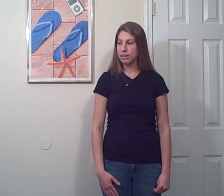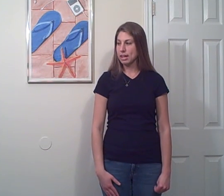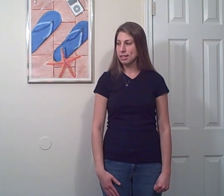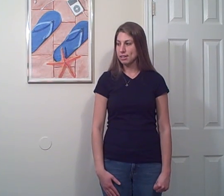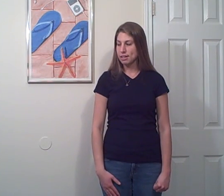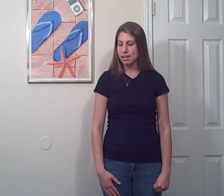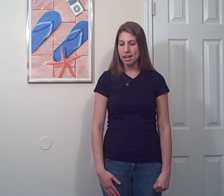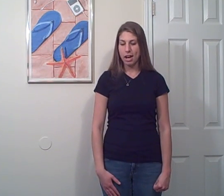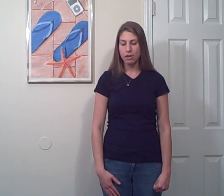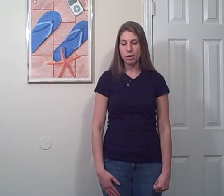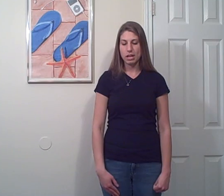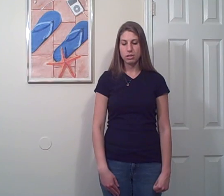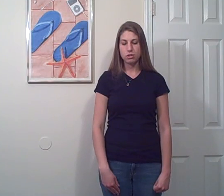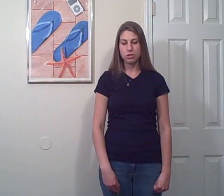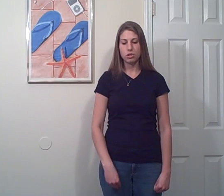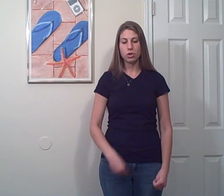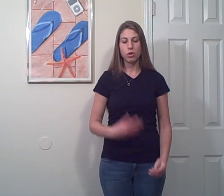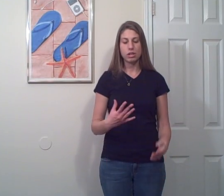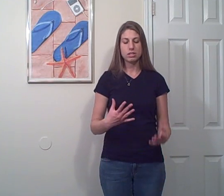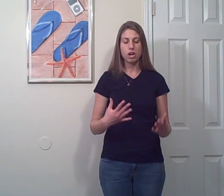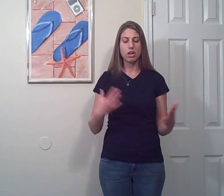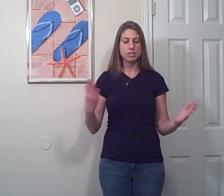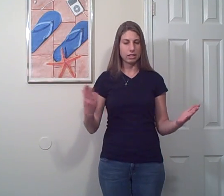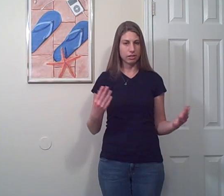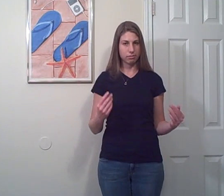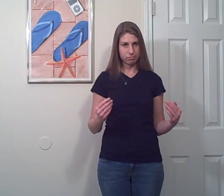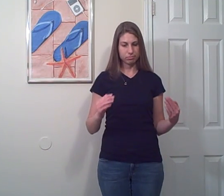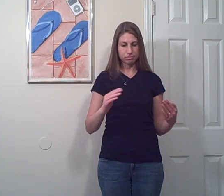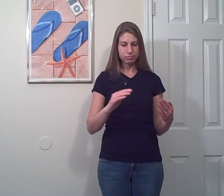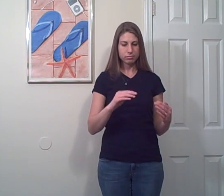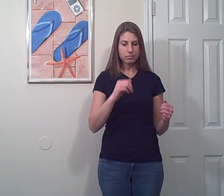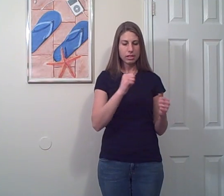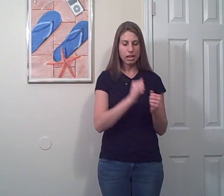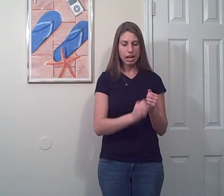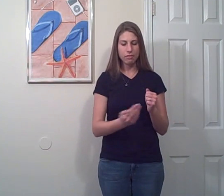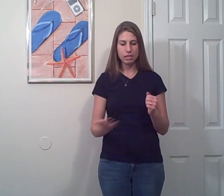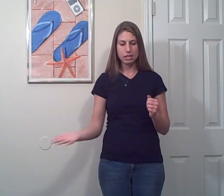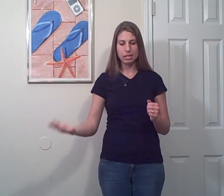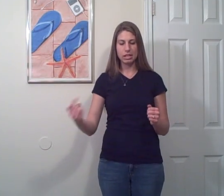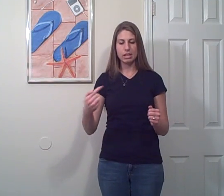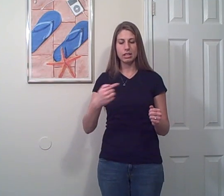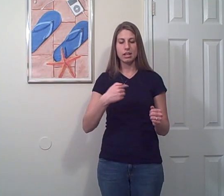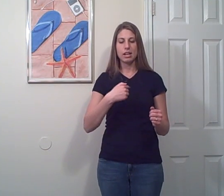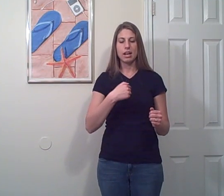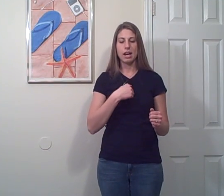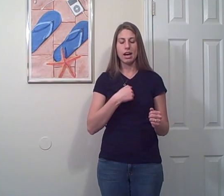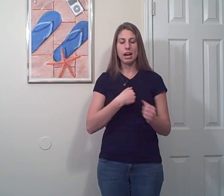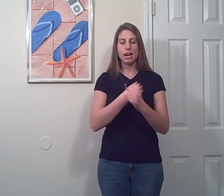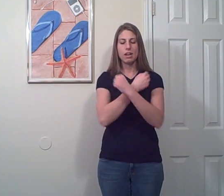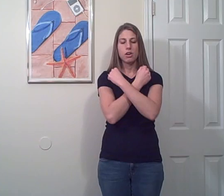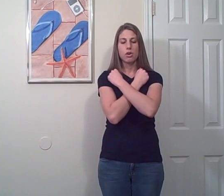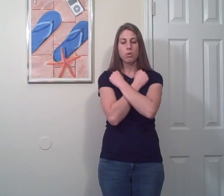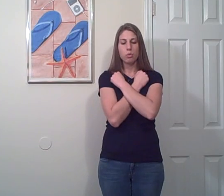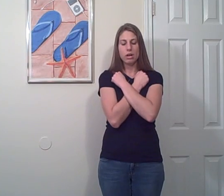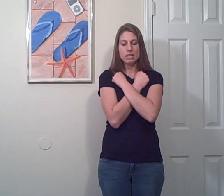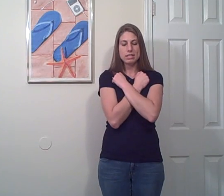Okay, I'll go ahead and do the chorus all together. Everything I once